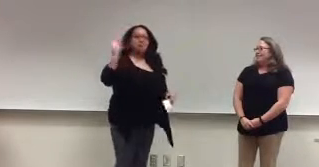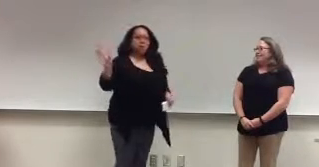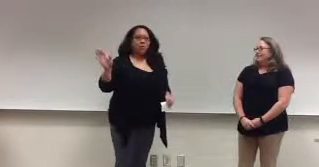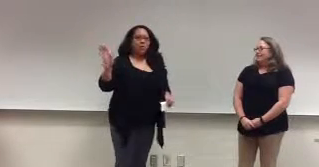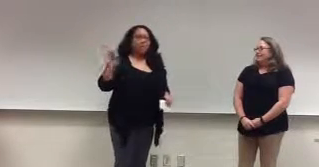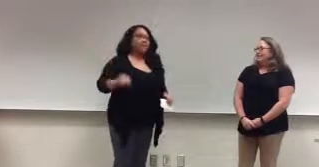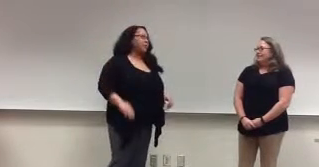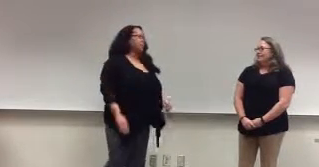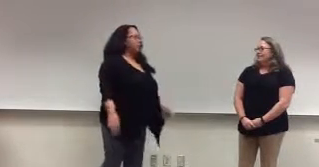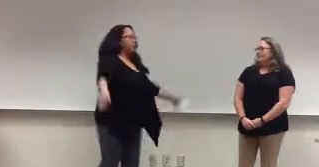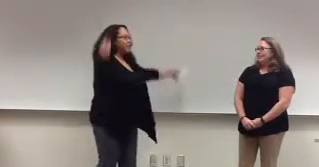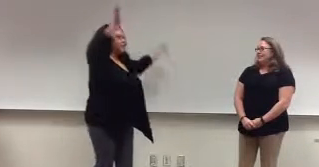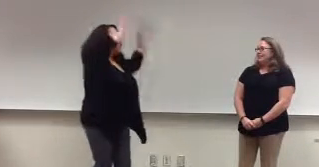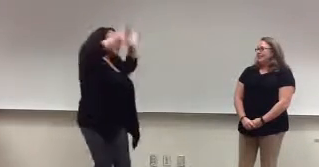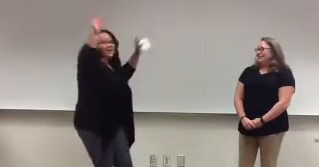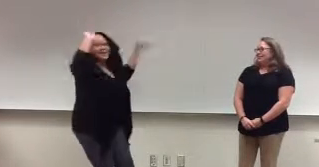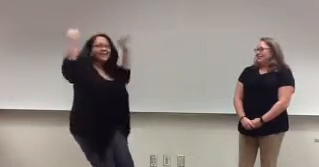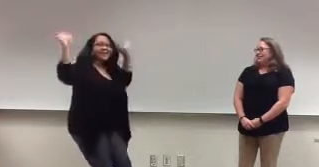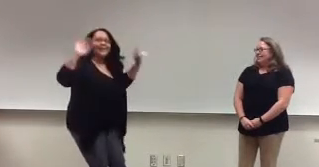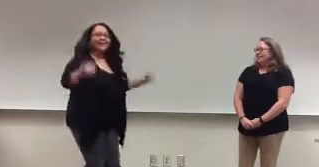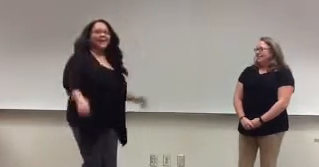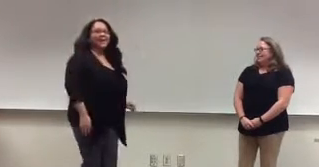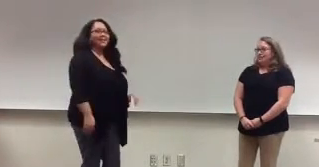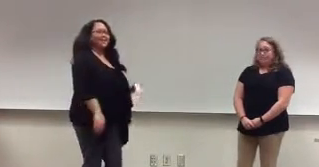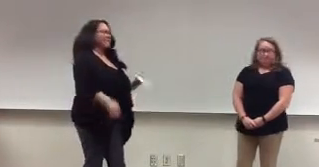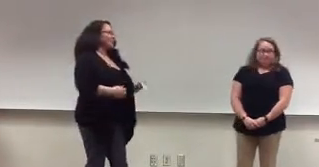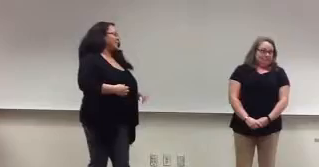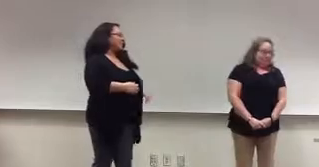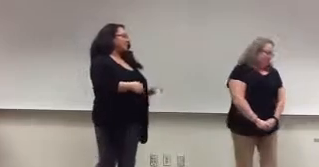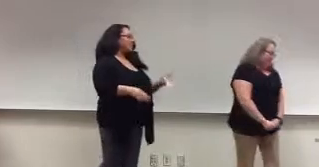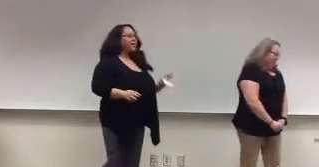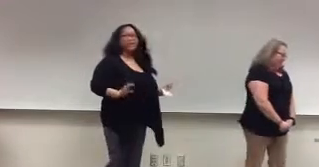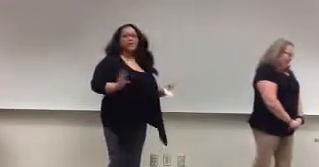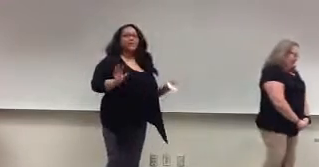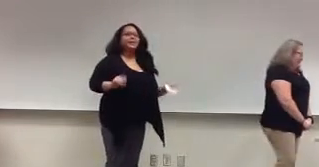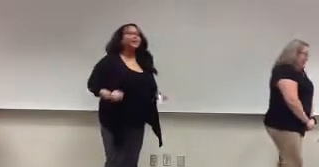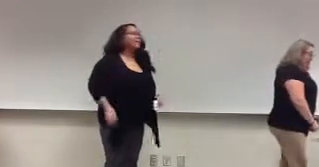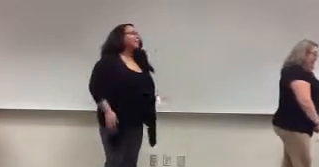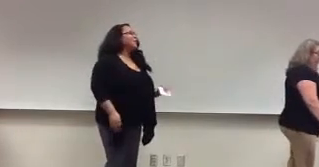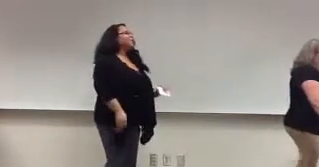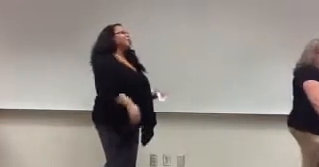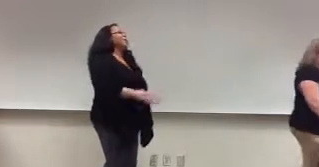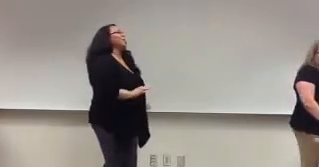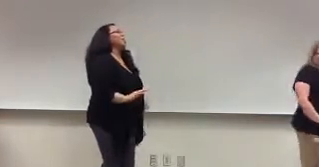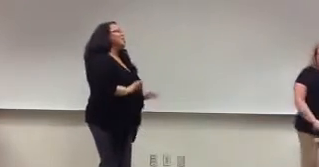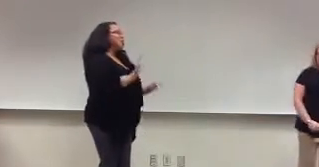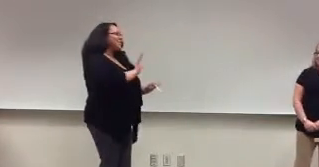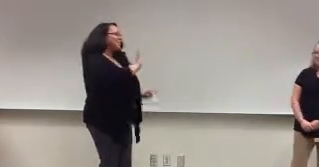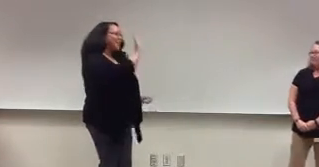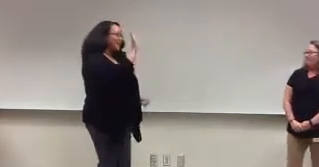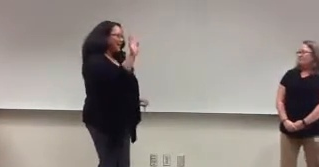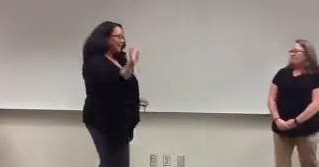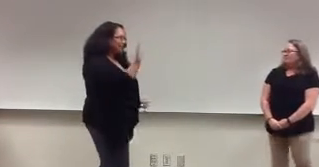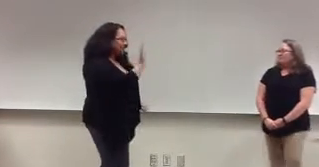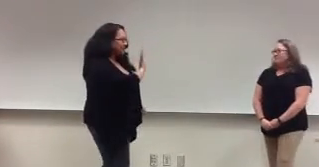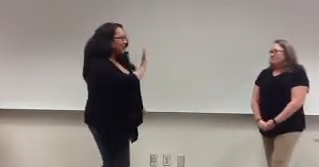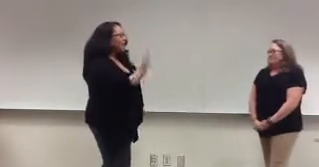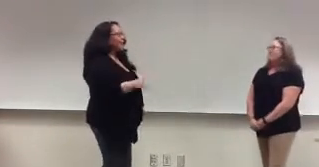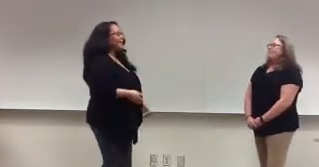small wave. Don't, wave frantically like that. That's just making you look crazy. So just go ahead and give them a small wave.